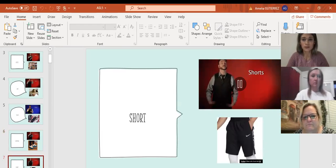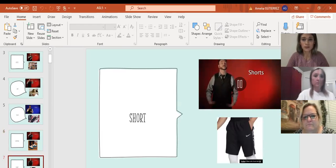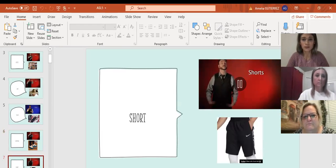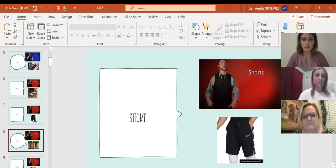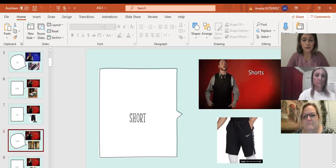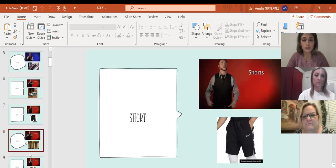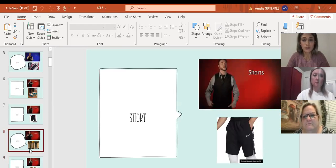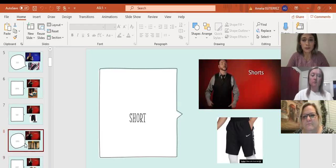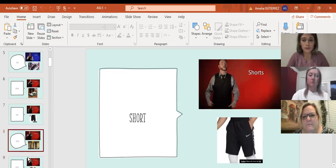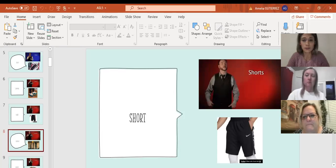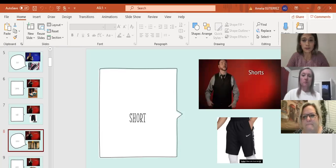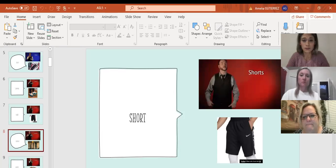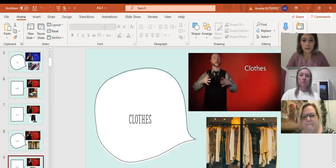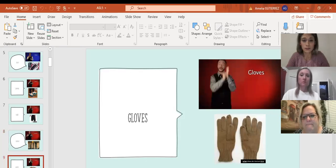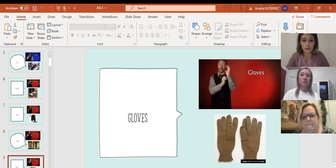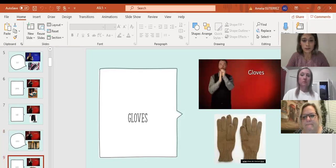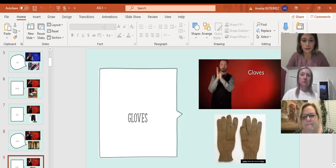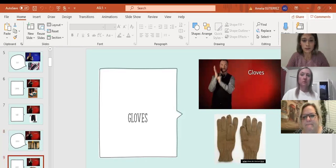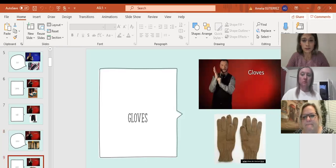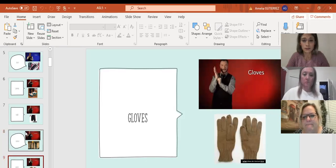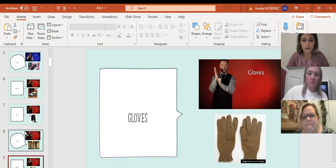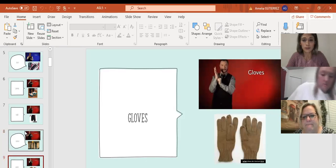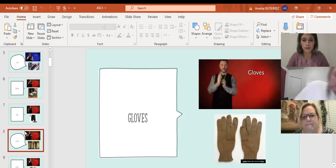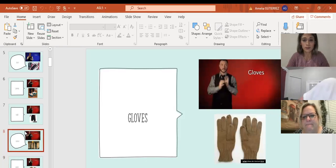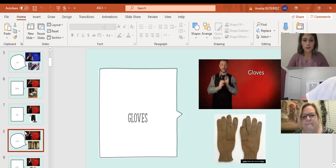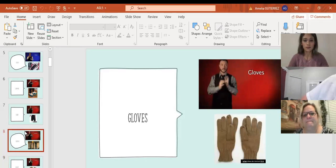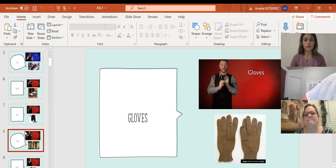Me dijo, para tantito para que nadie se sienta al lado y puedan mirar los